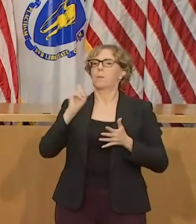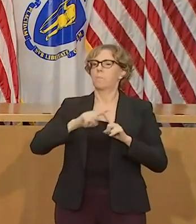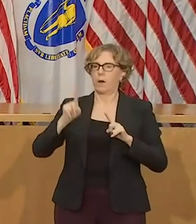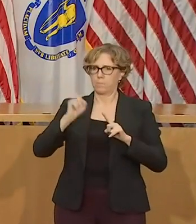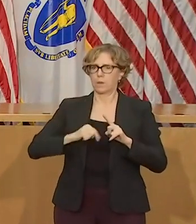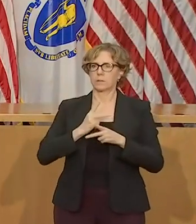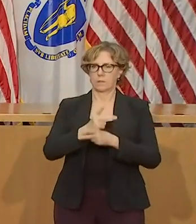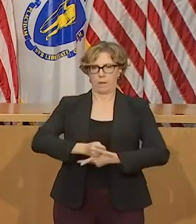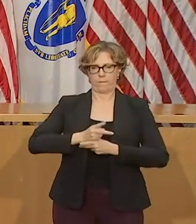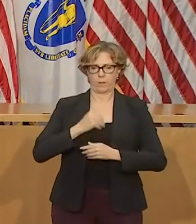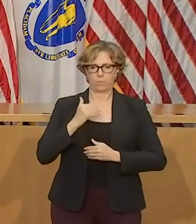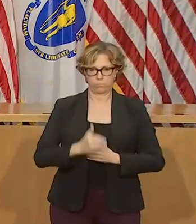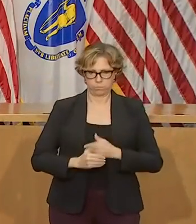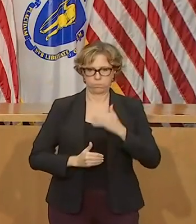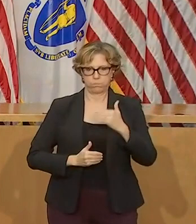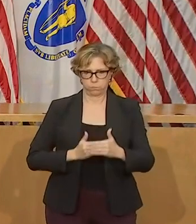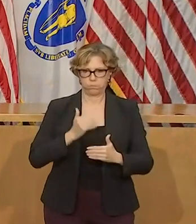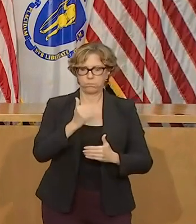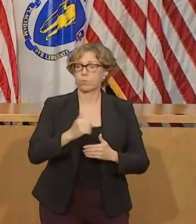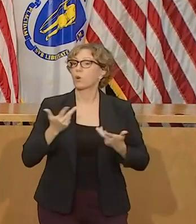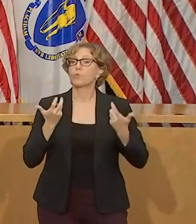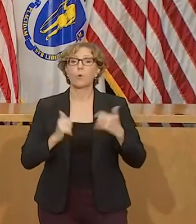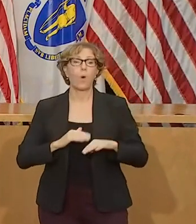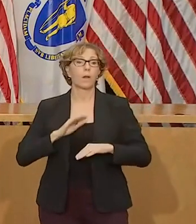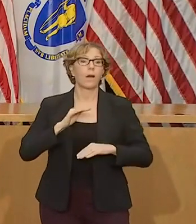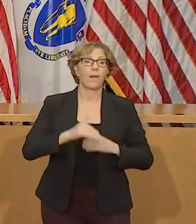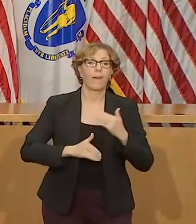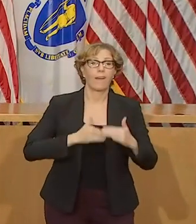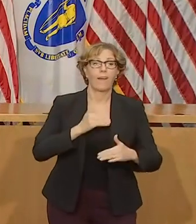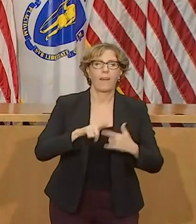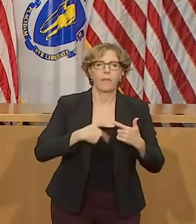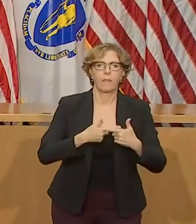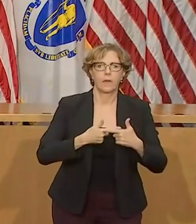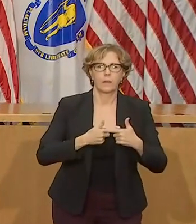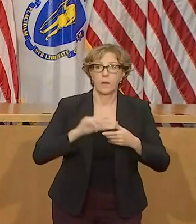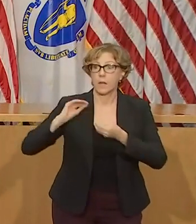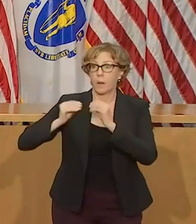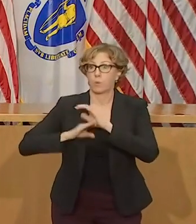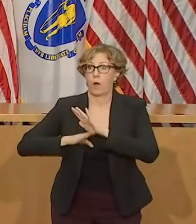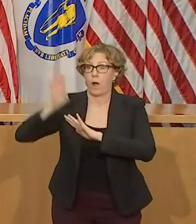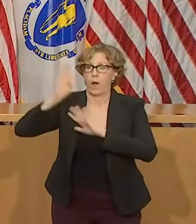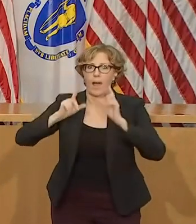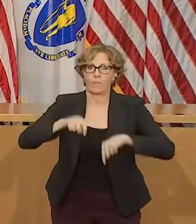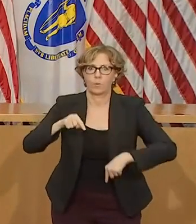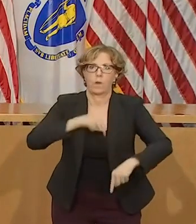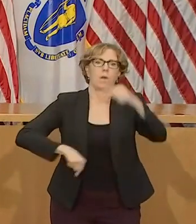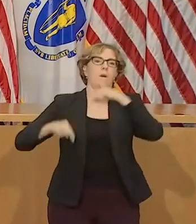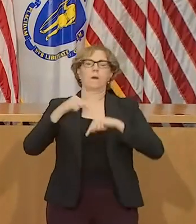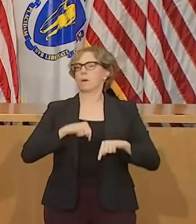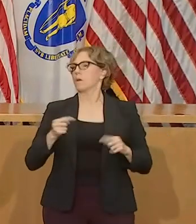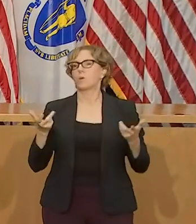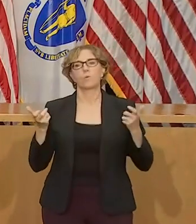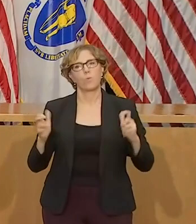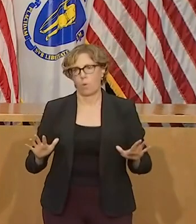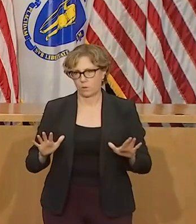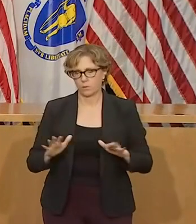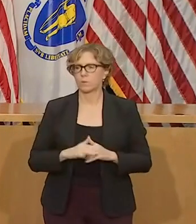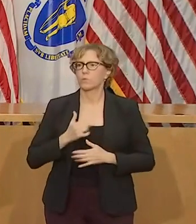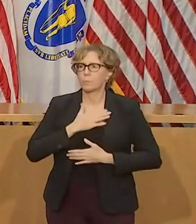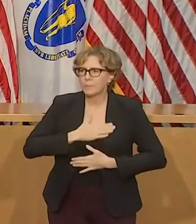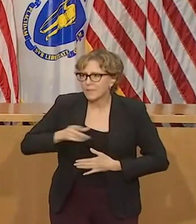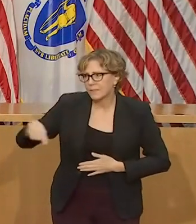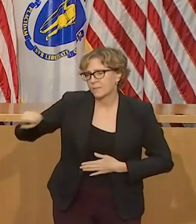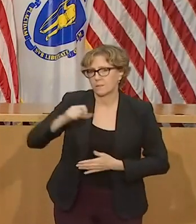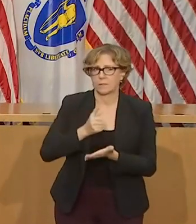steps back as we keep climbing out of this horrific pandemic. So please help us stay ahead of the virus